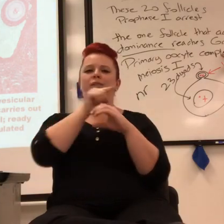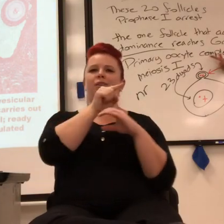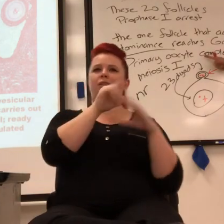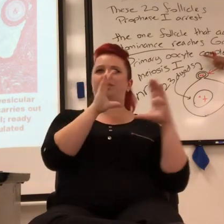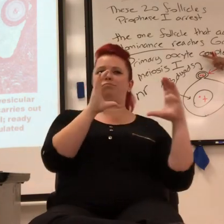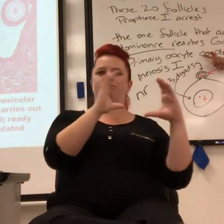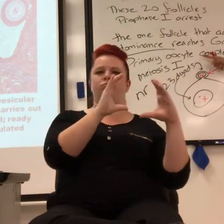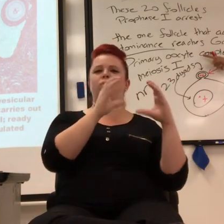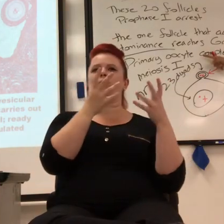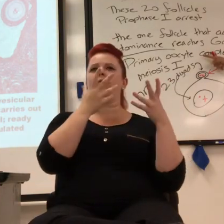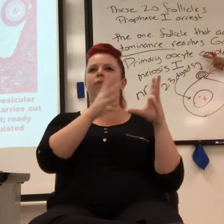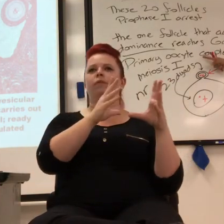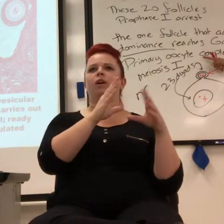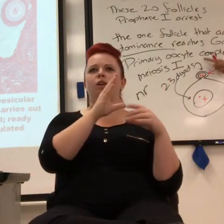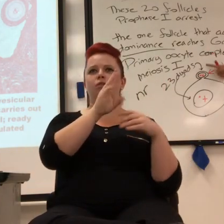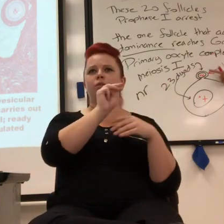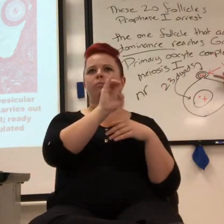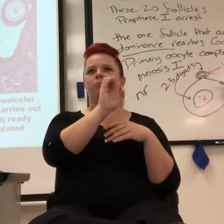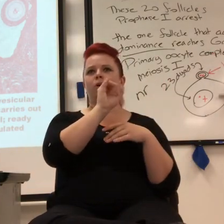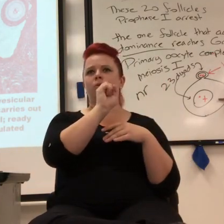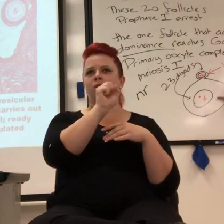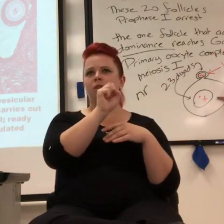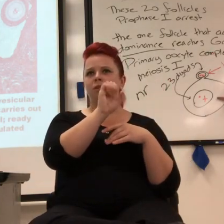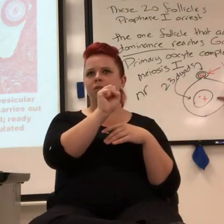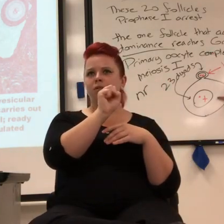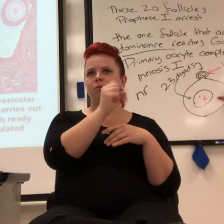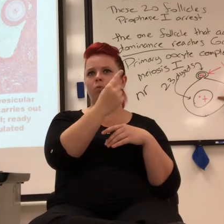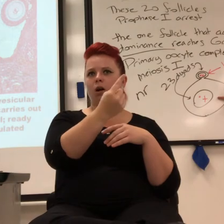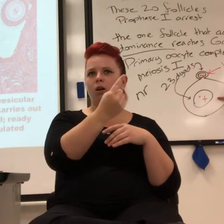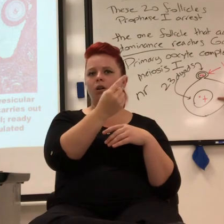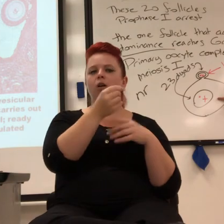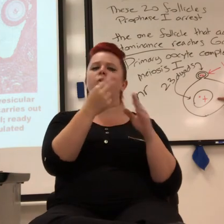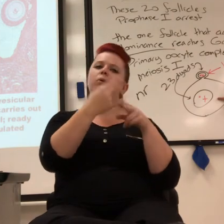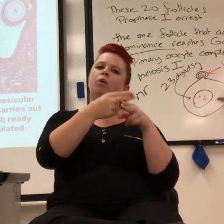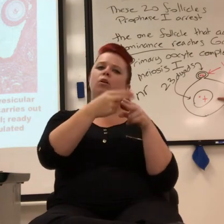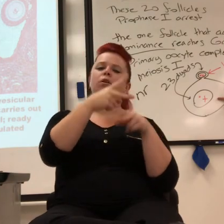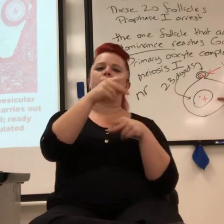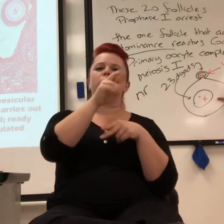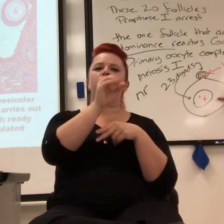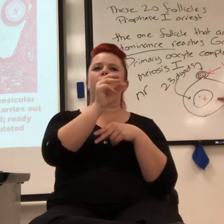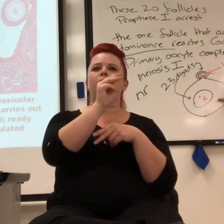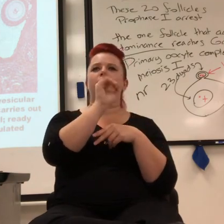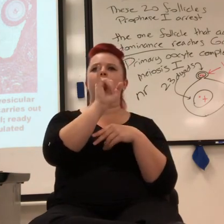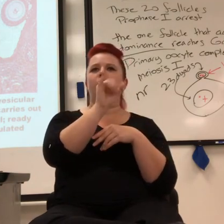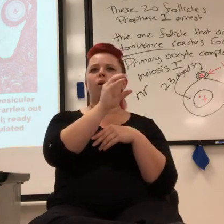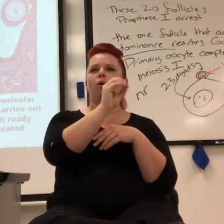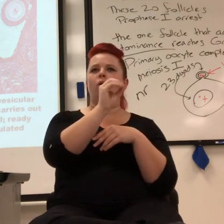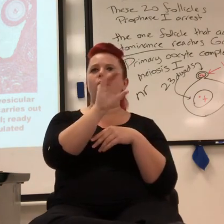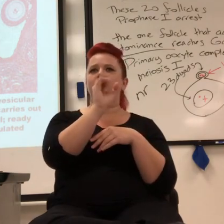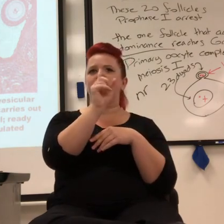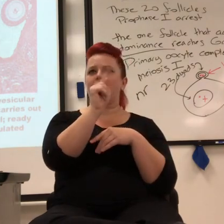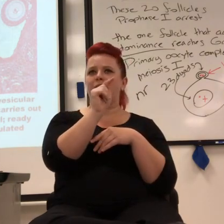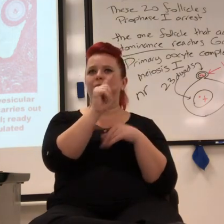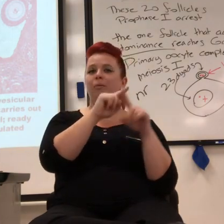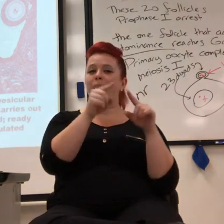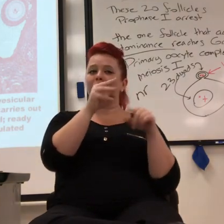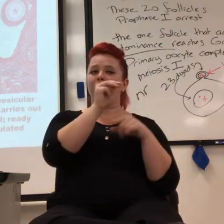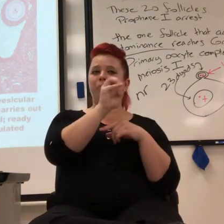We've been calling it primary oocyte. But now that you're done with meiosis one, you're going to call it secondary oocyte